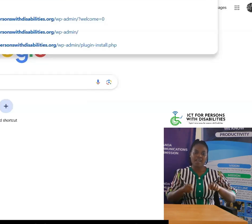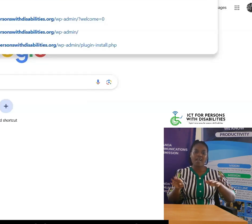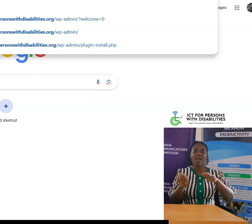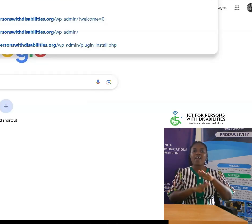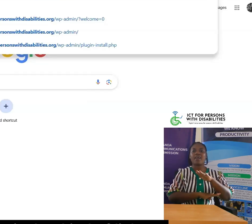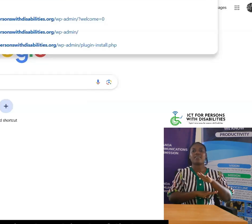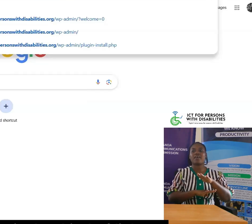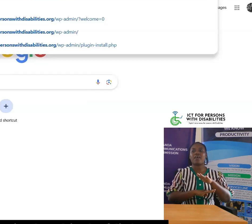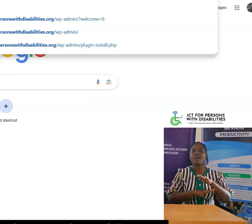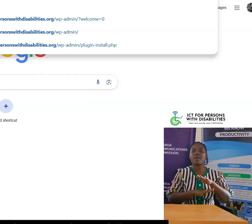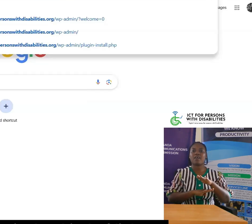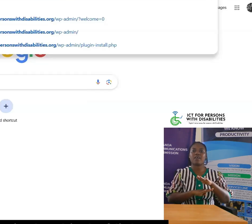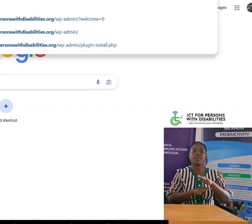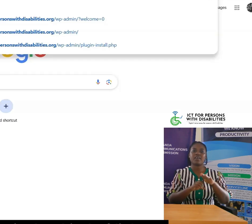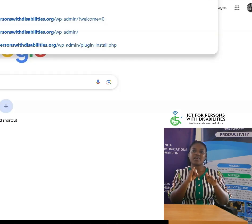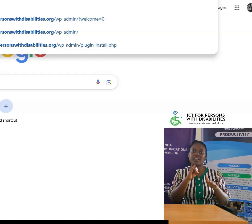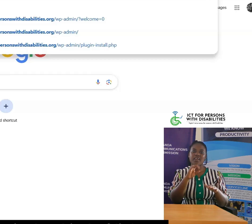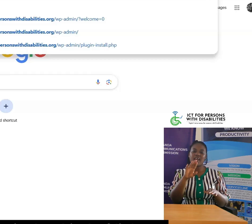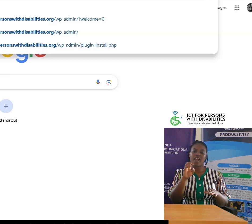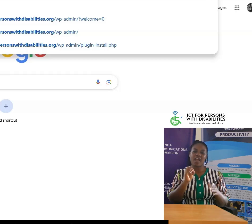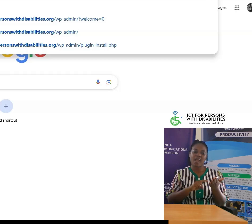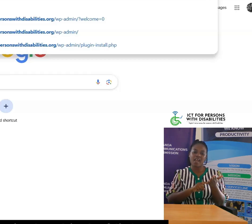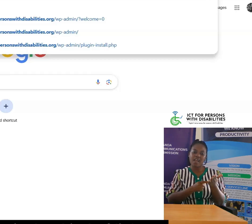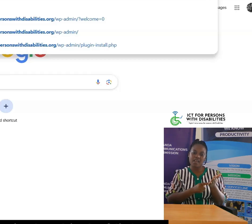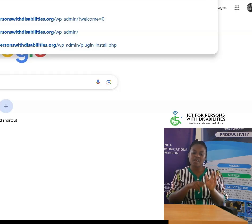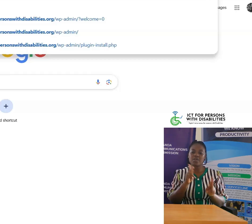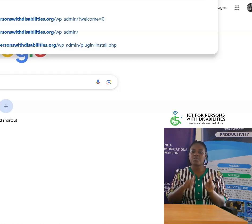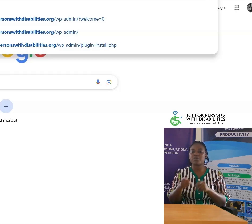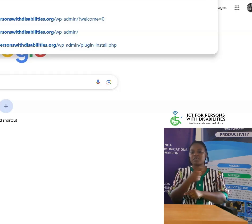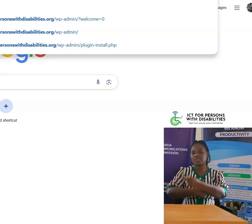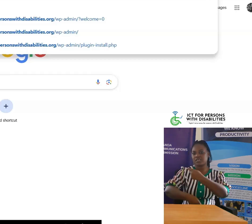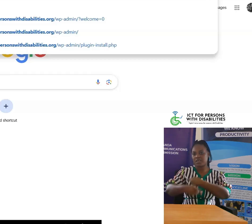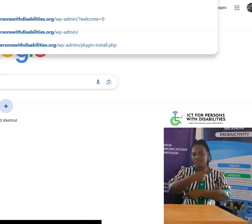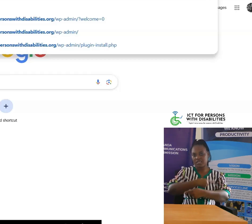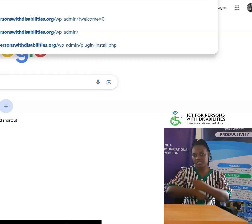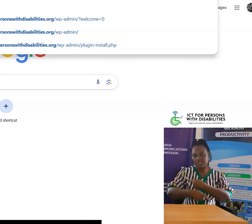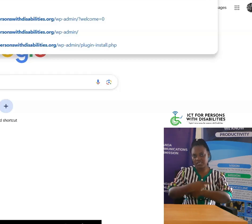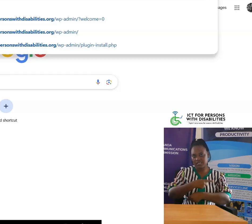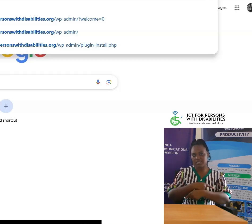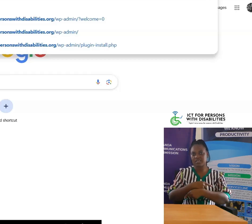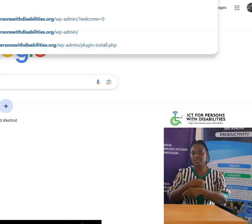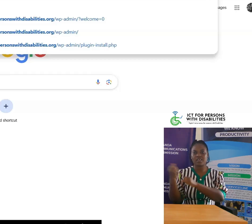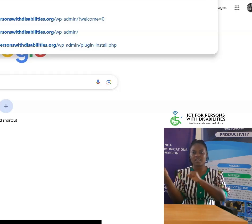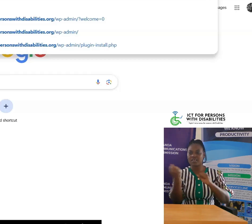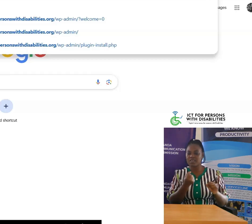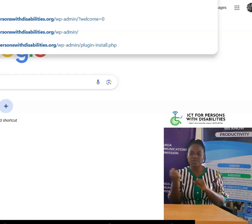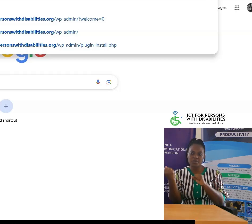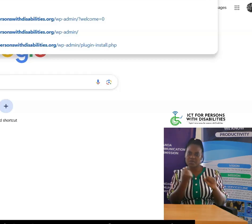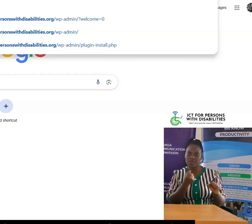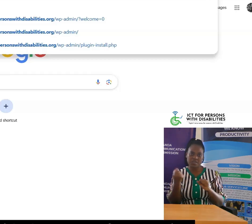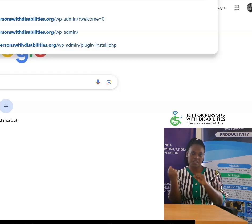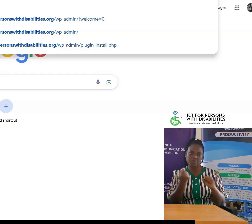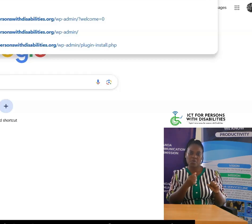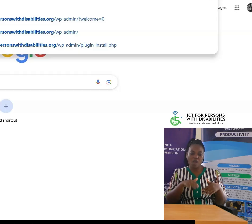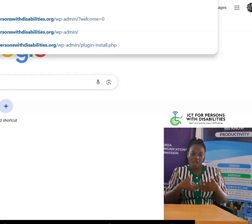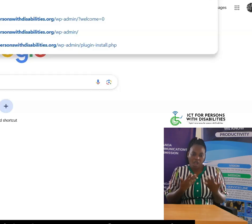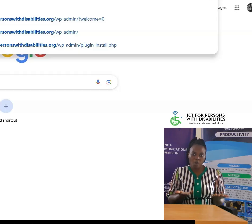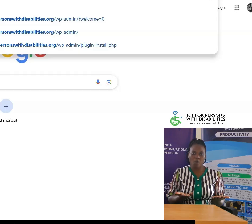them, so that of course there's that kind of linkage. So to access your websites, you will